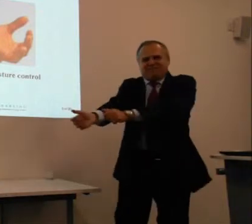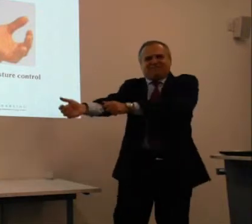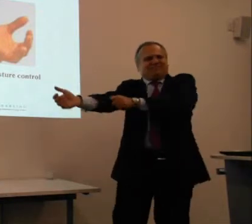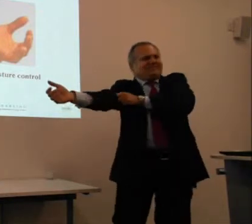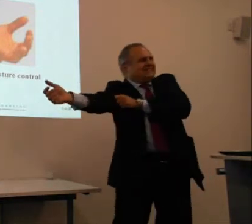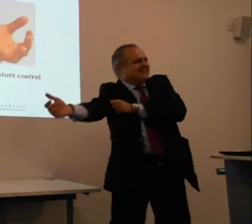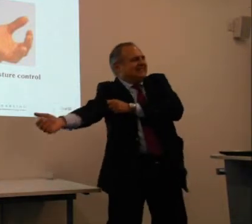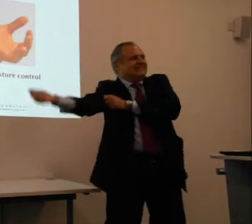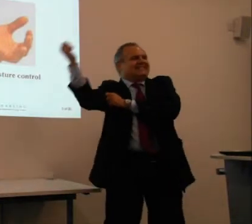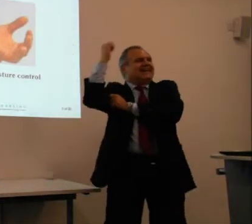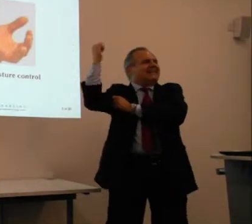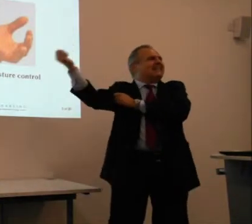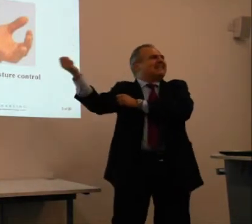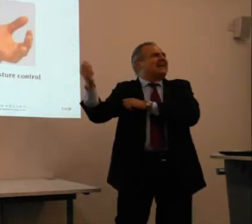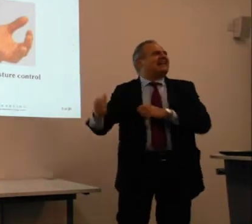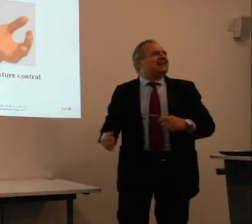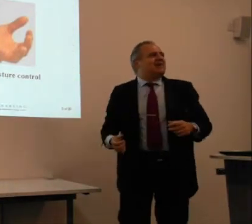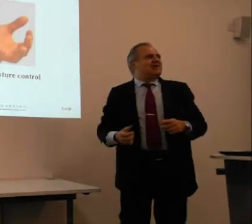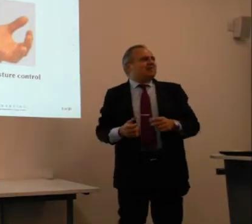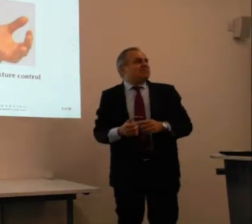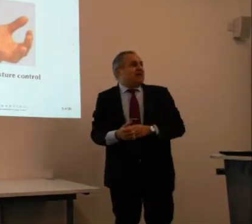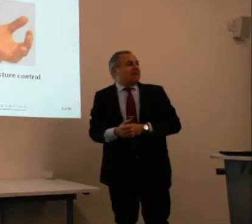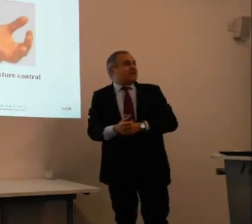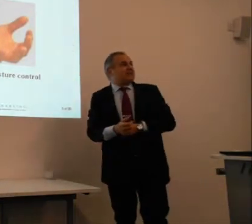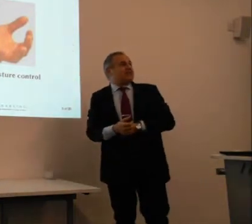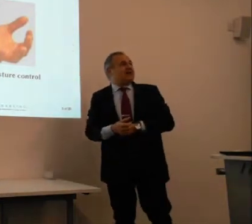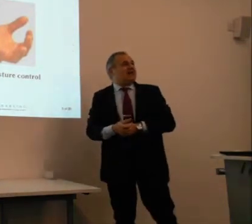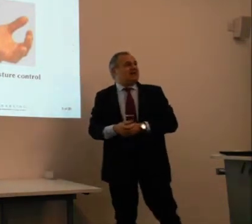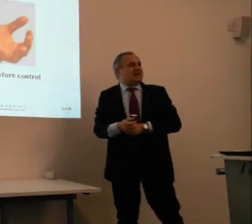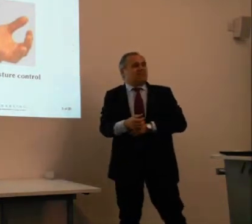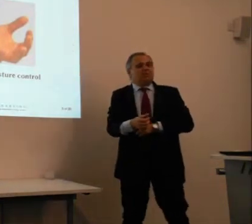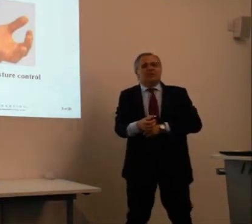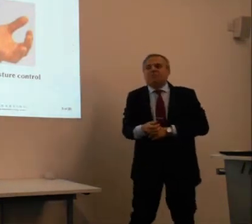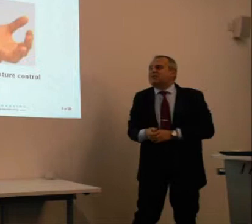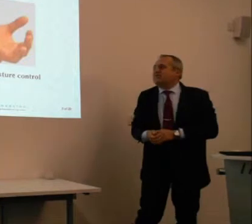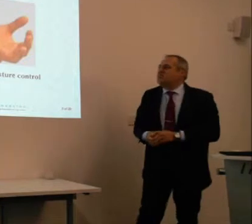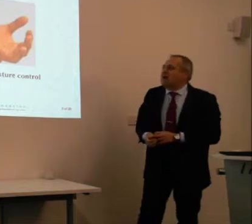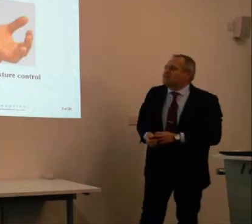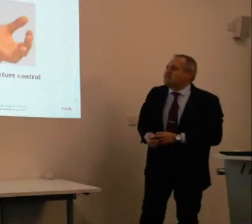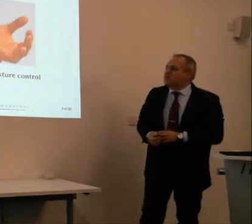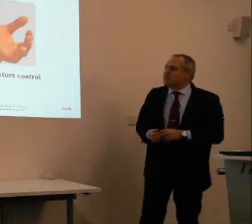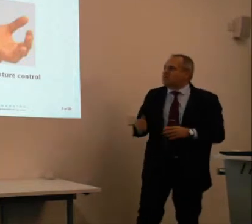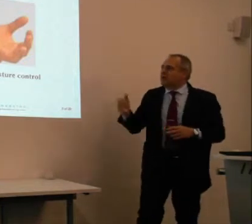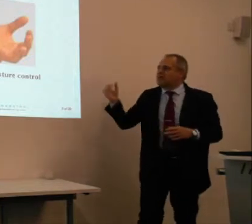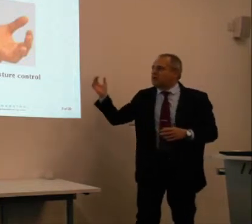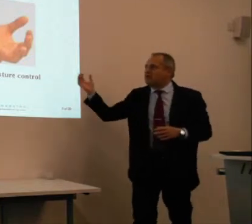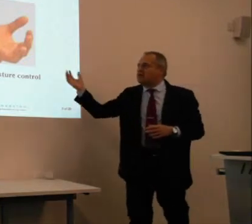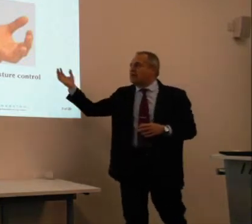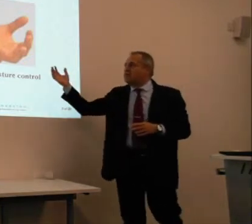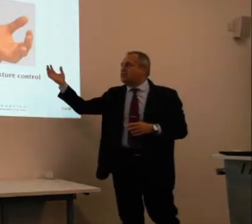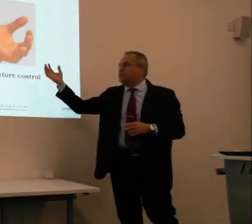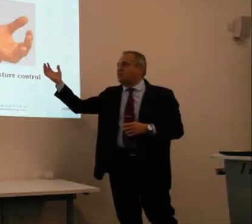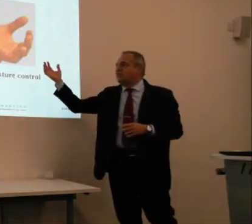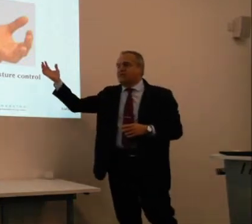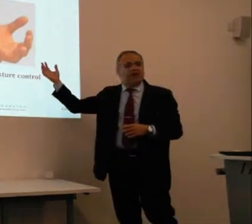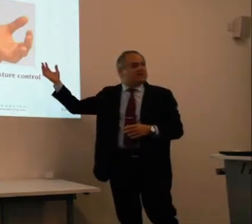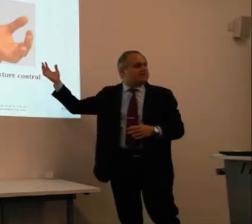done done that martian uh somebody coming from mars at work well you really don't want to go for that